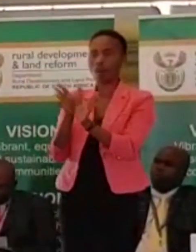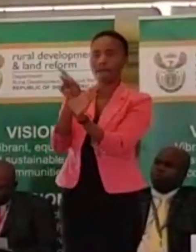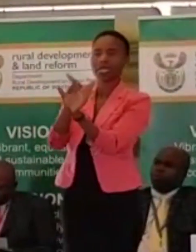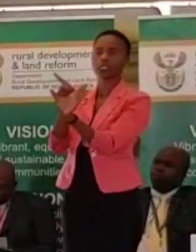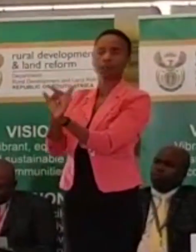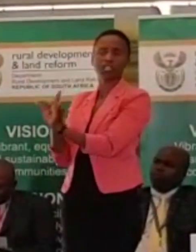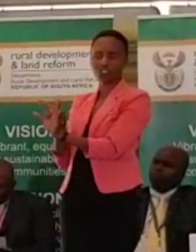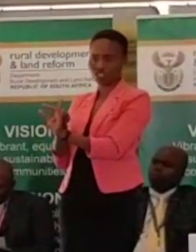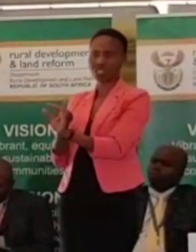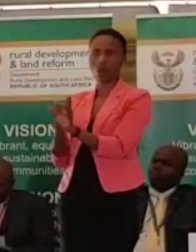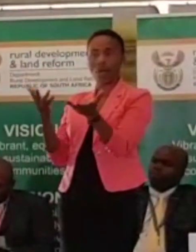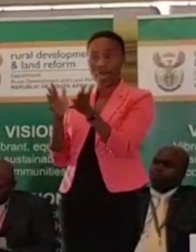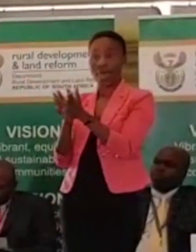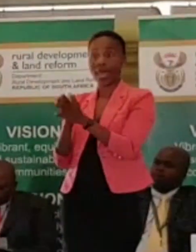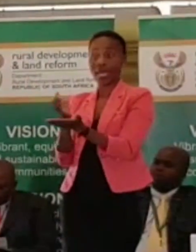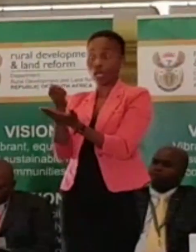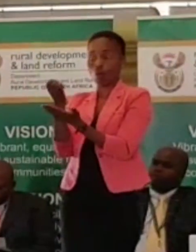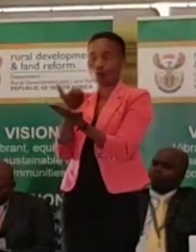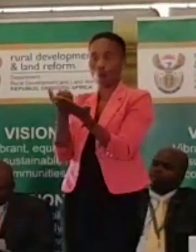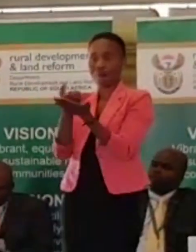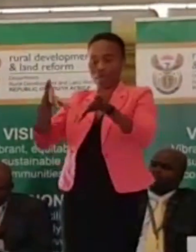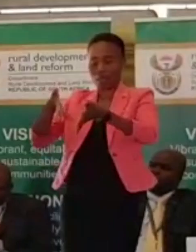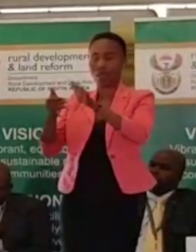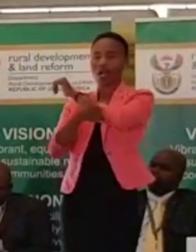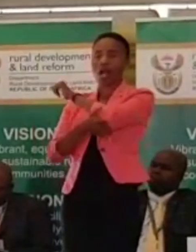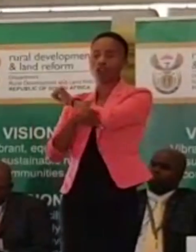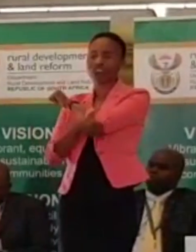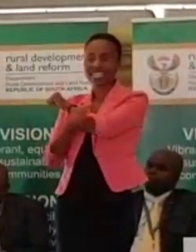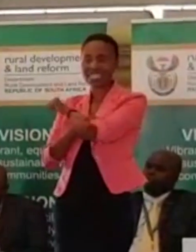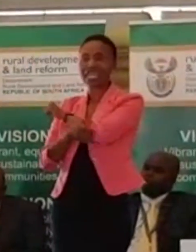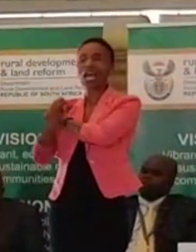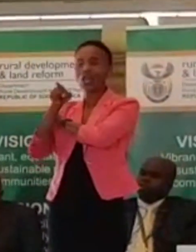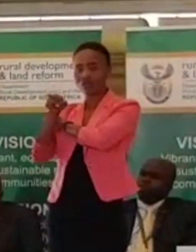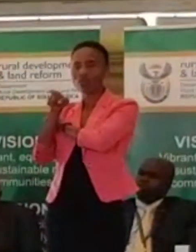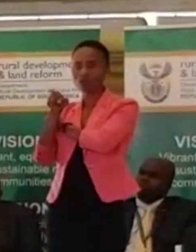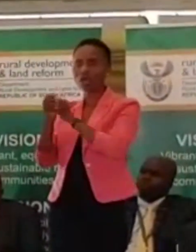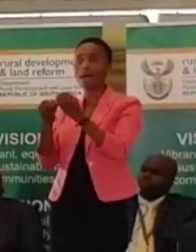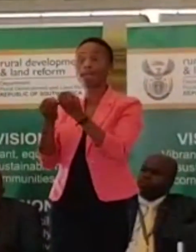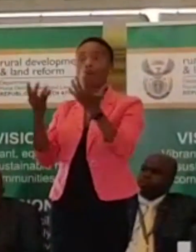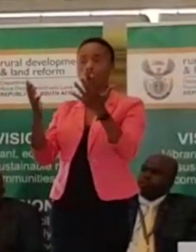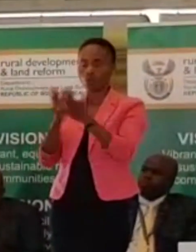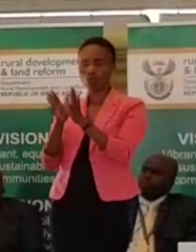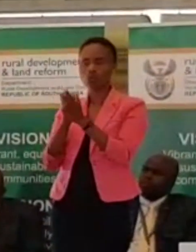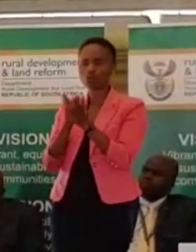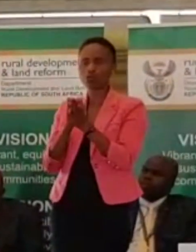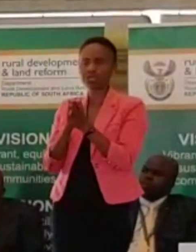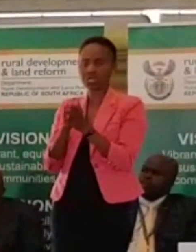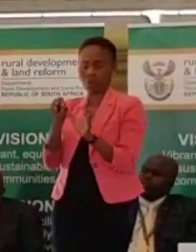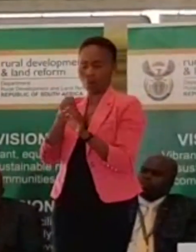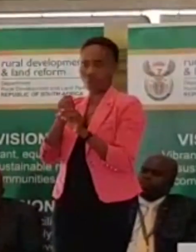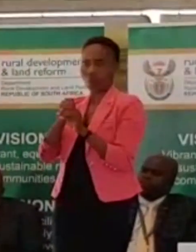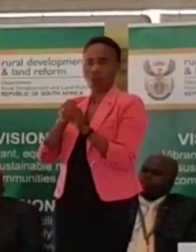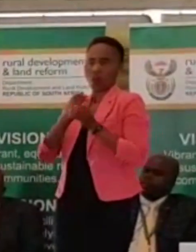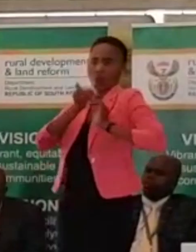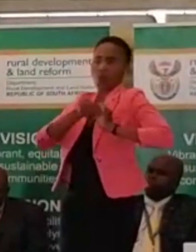in the country's economy and are the most food insecure portion of